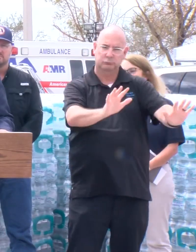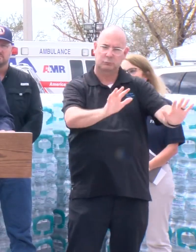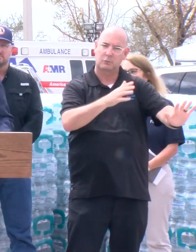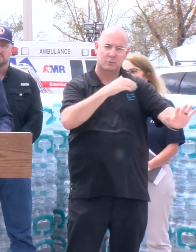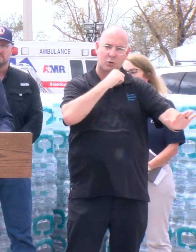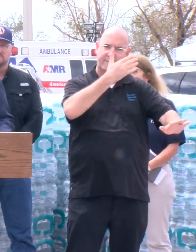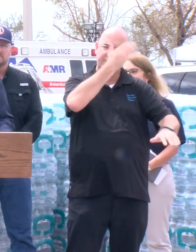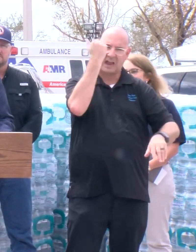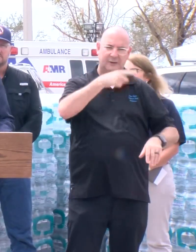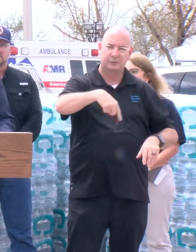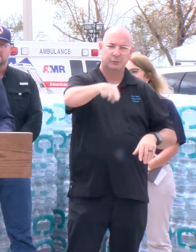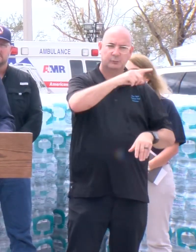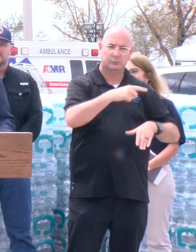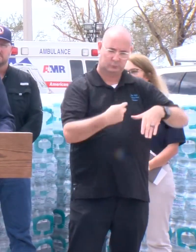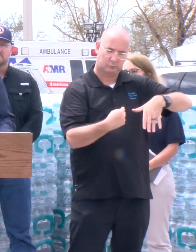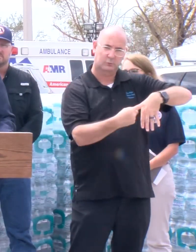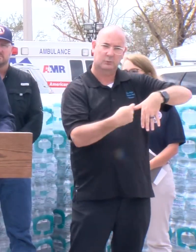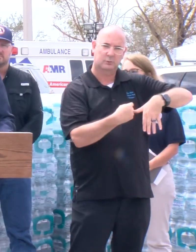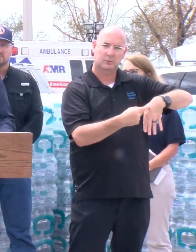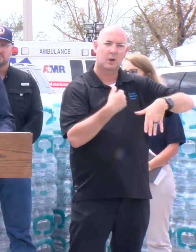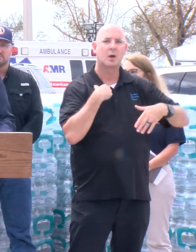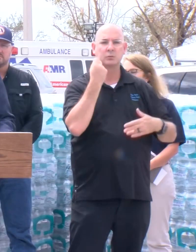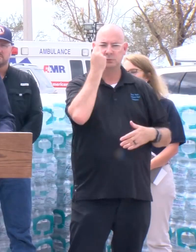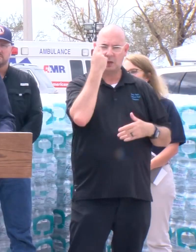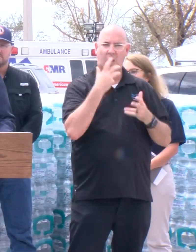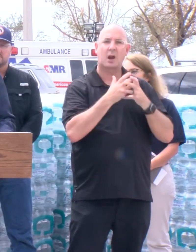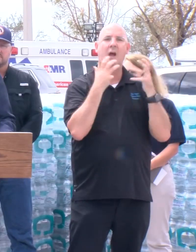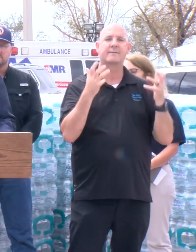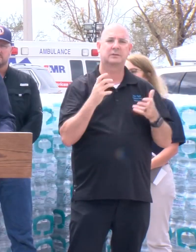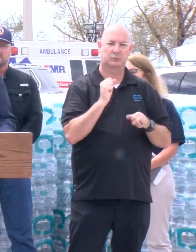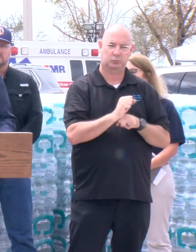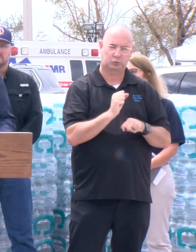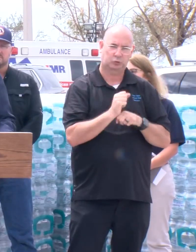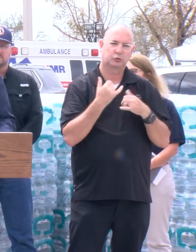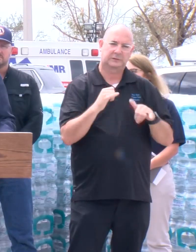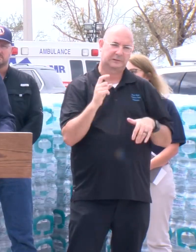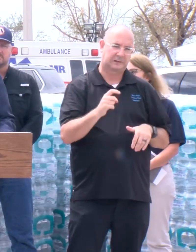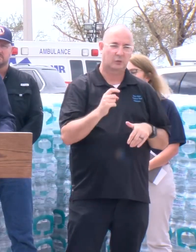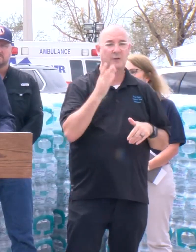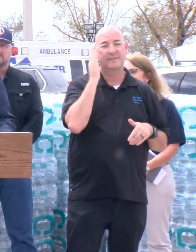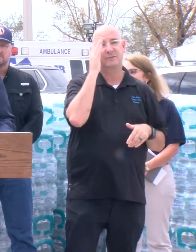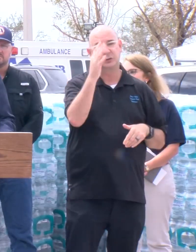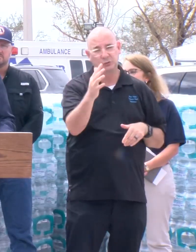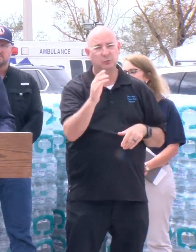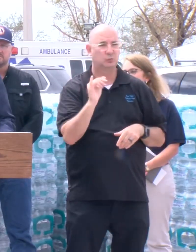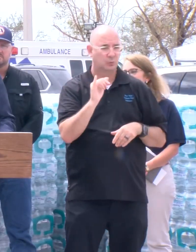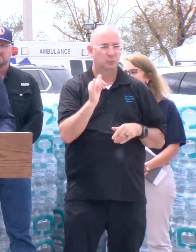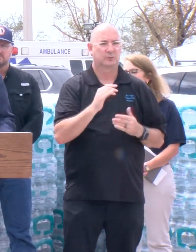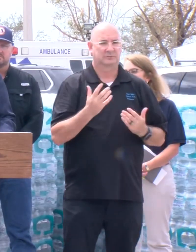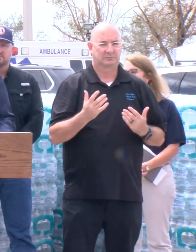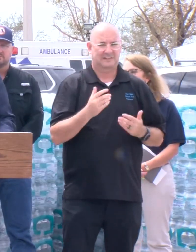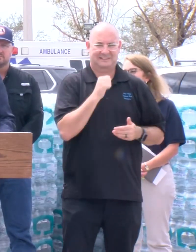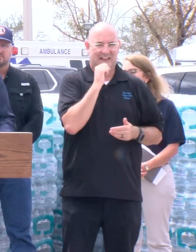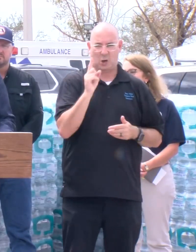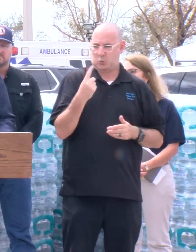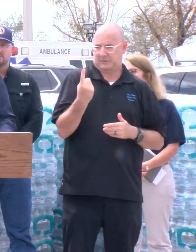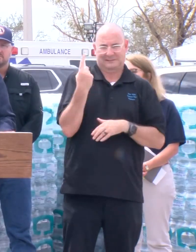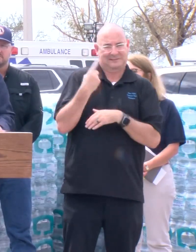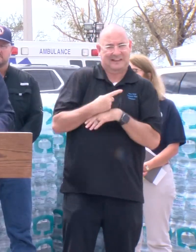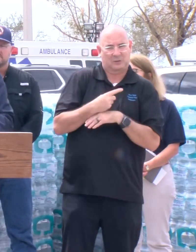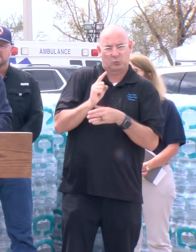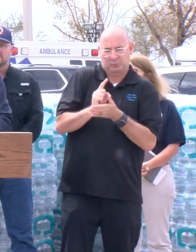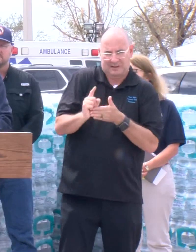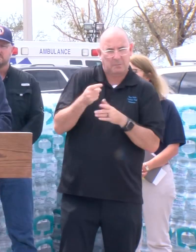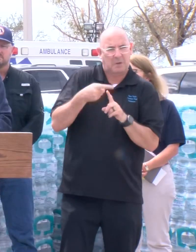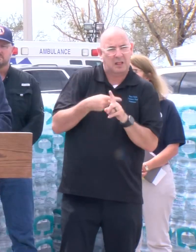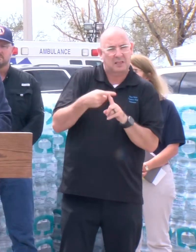that there's a lot of current needs, but there's also just gonna be a lot we need to do over not just days, weeks, months, but even years. And